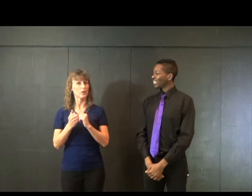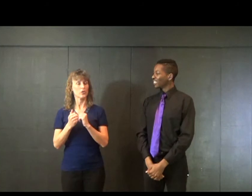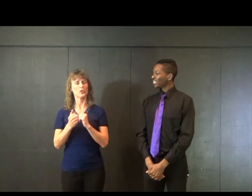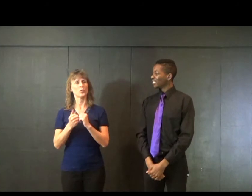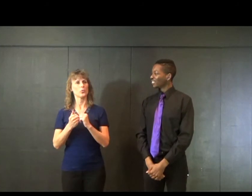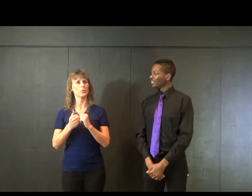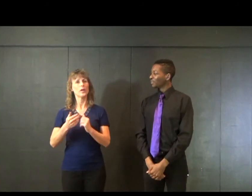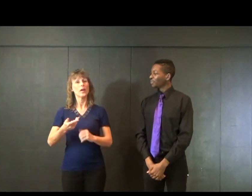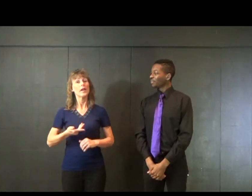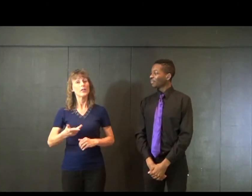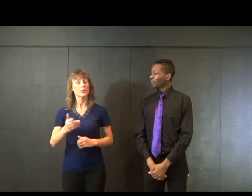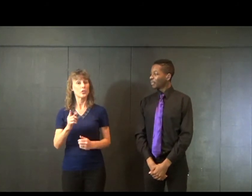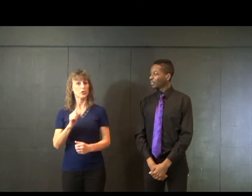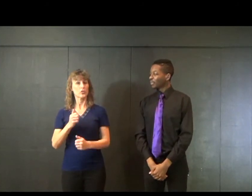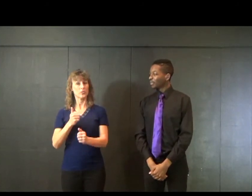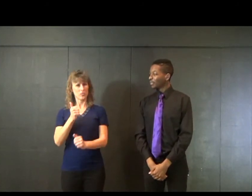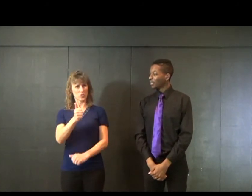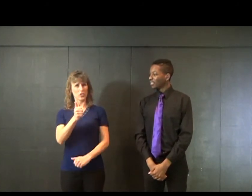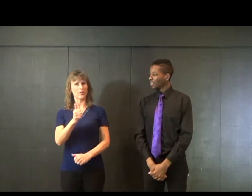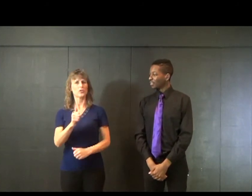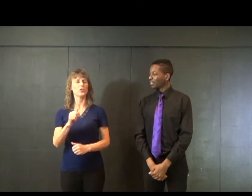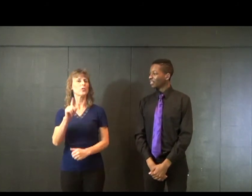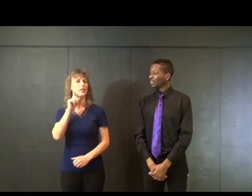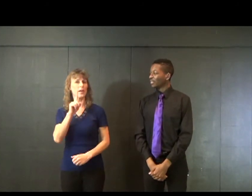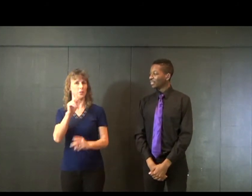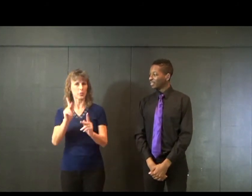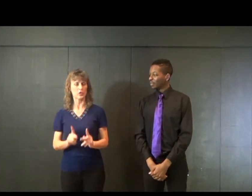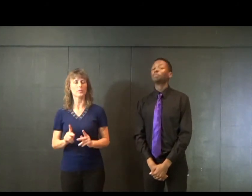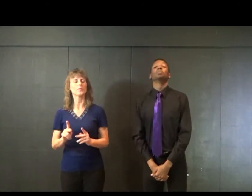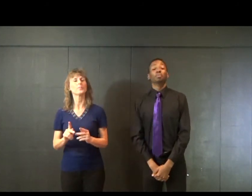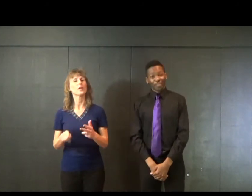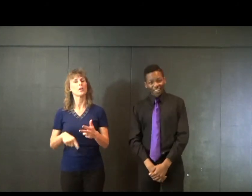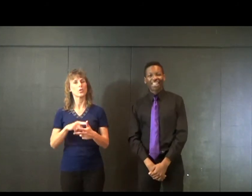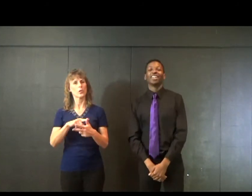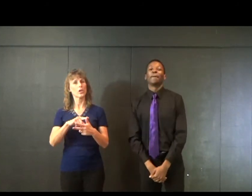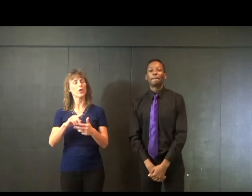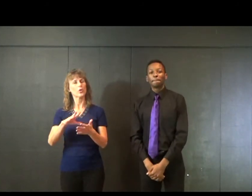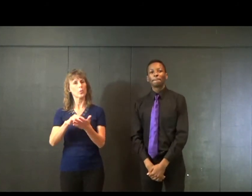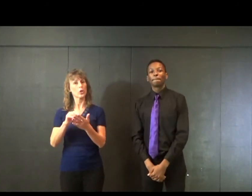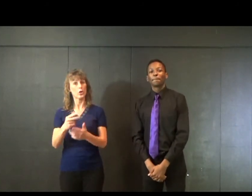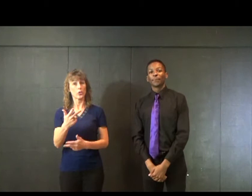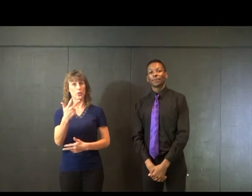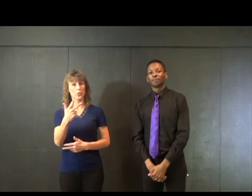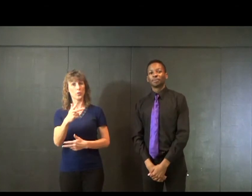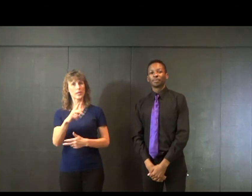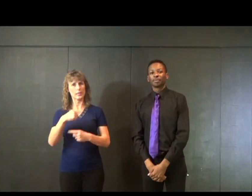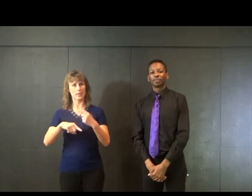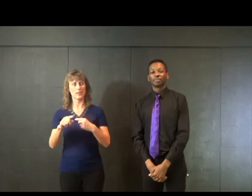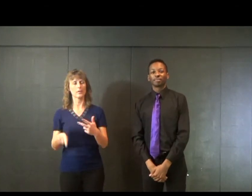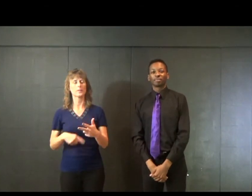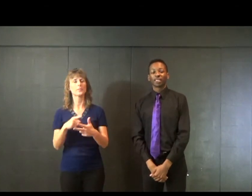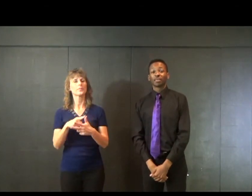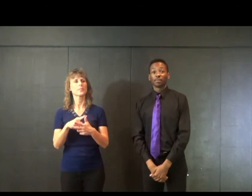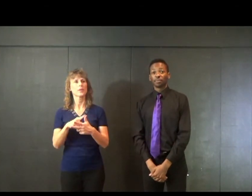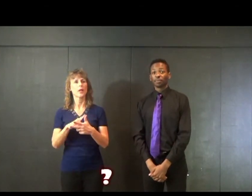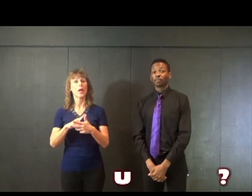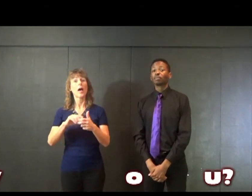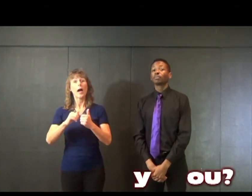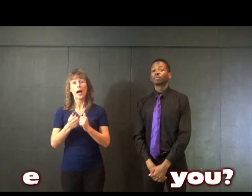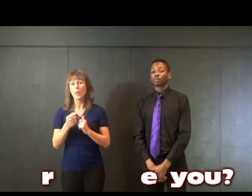to introduce yourself to a deaf person. So we're going to learn three signs. How are